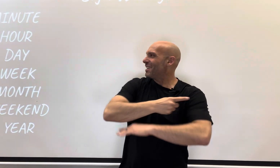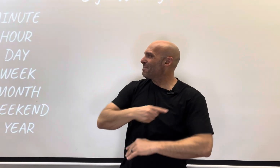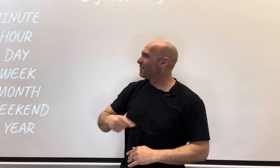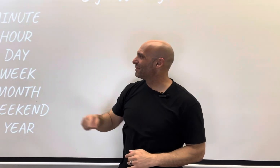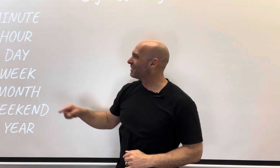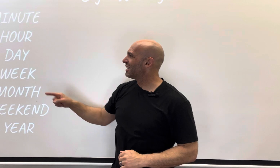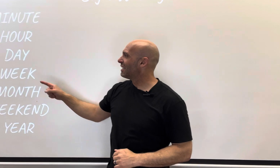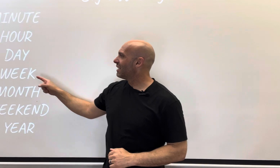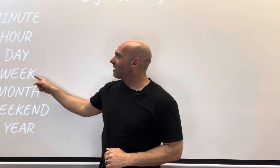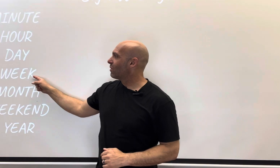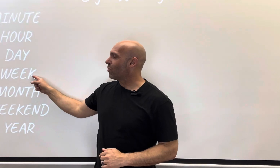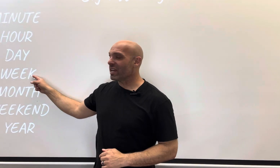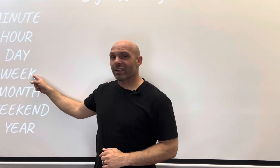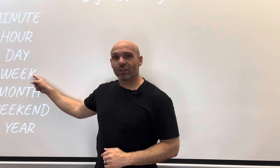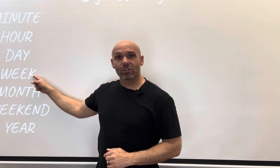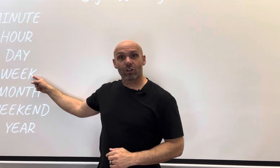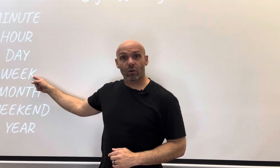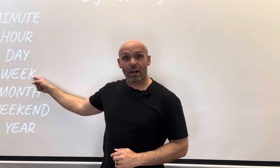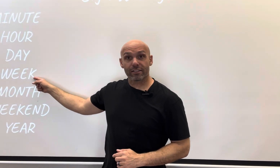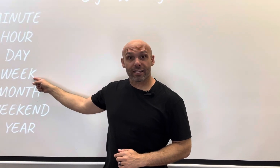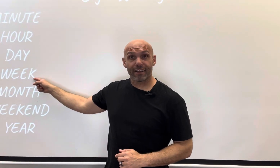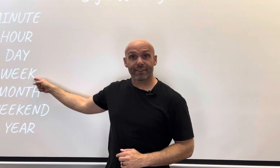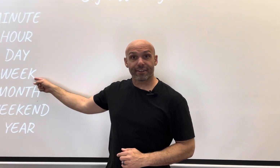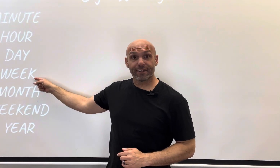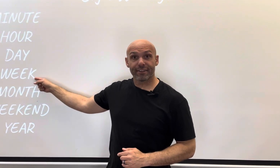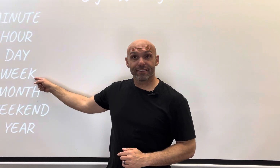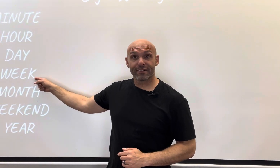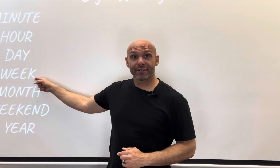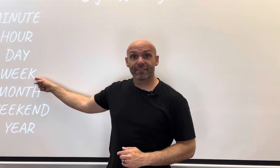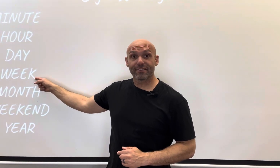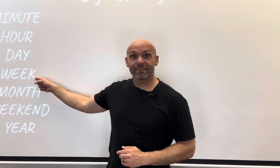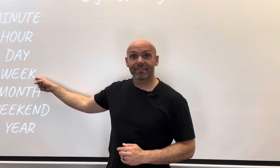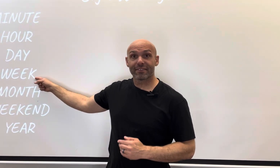Yep. Week goes across the calendar.